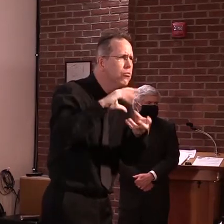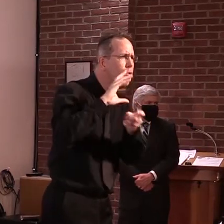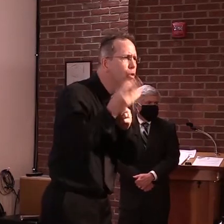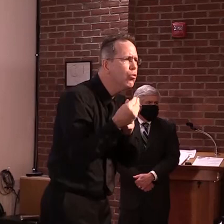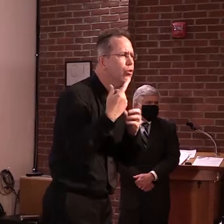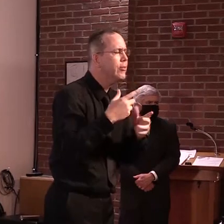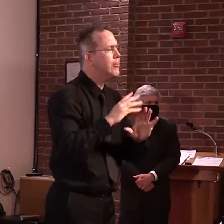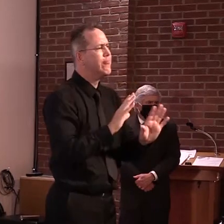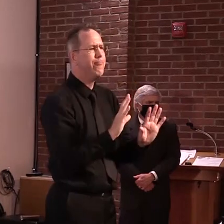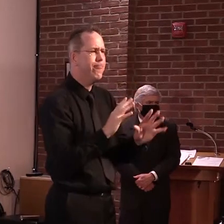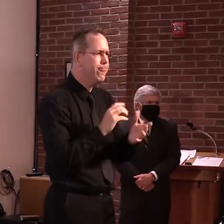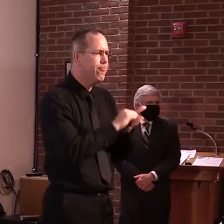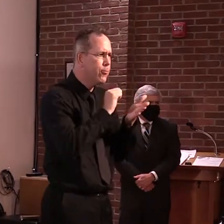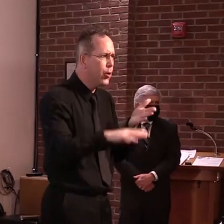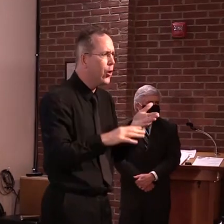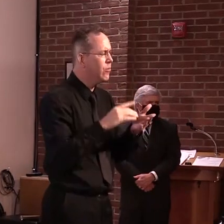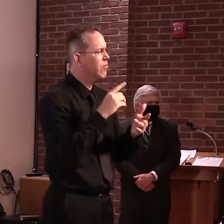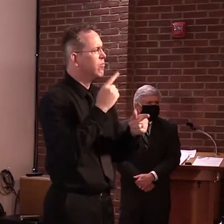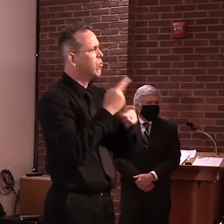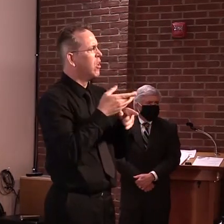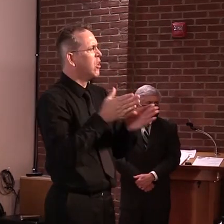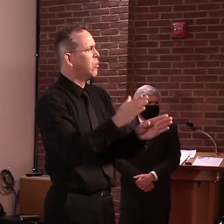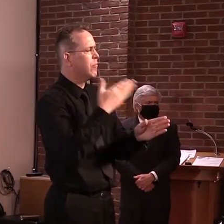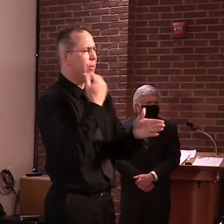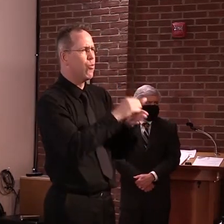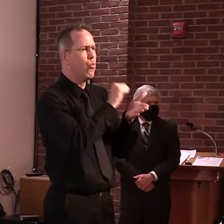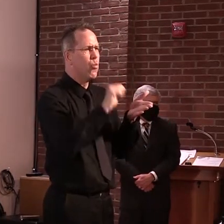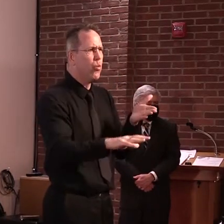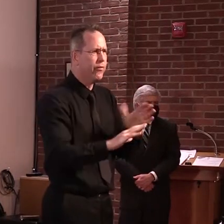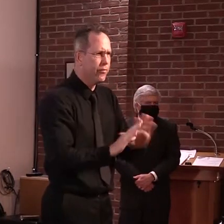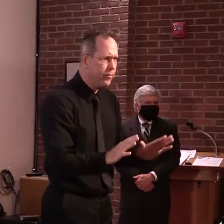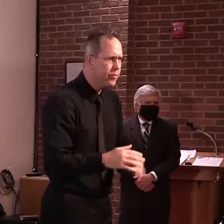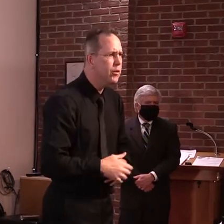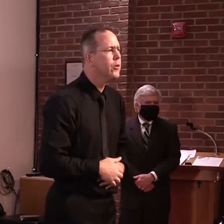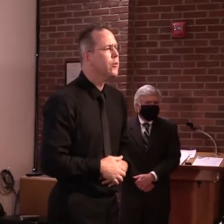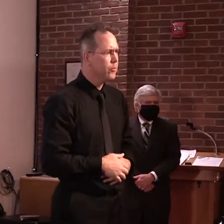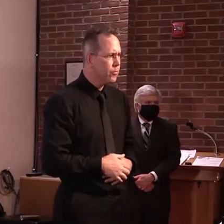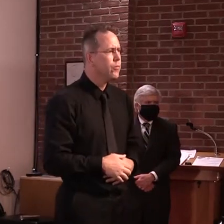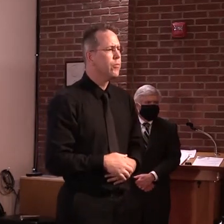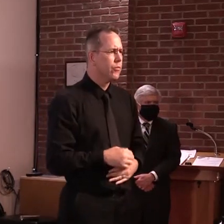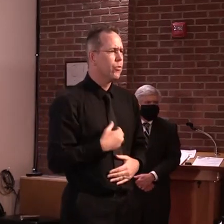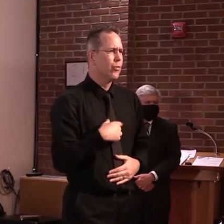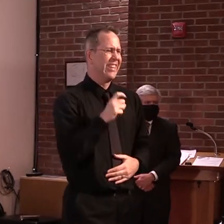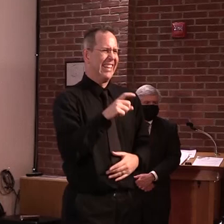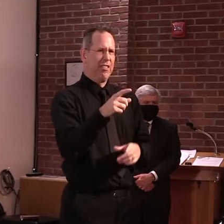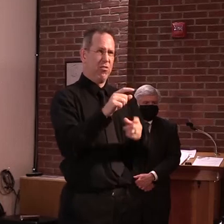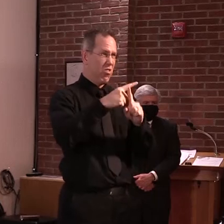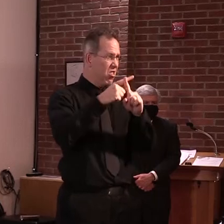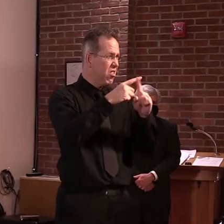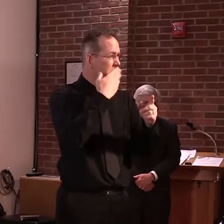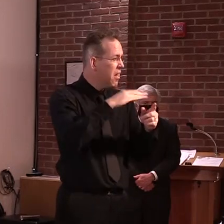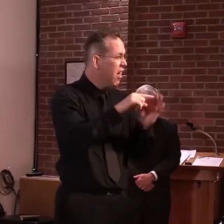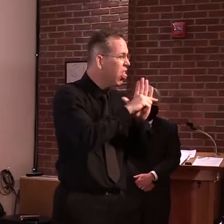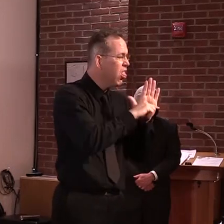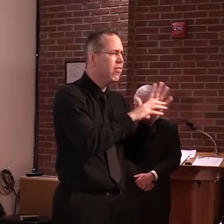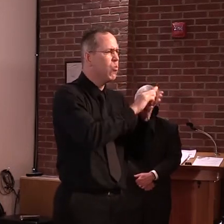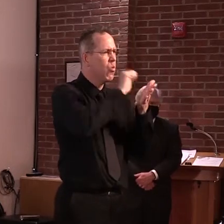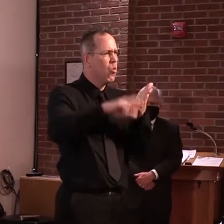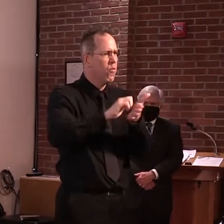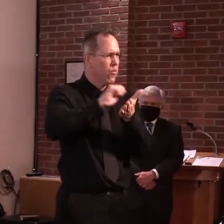that. More people and entities stepping up and doing the right thing, even when it seems hard, and even when it seems